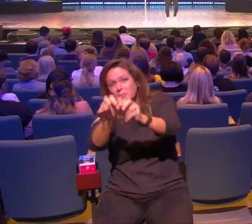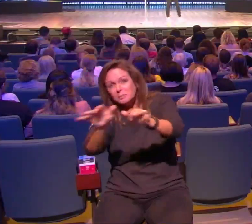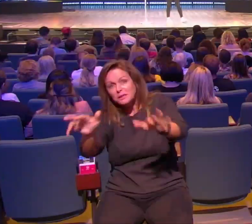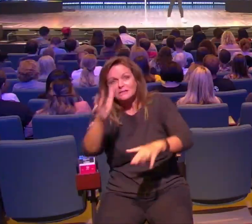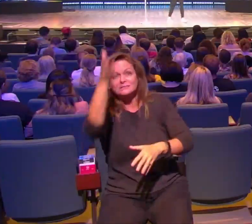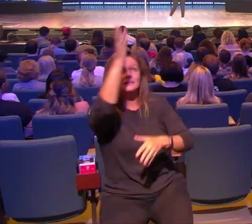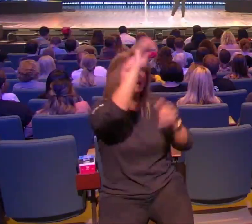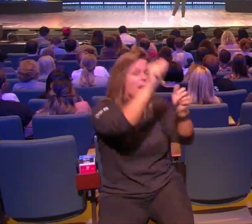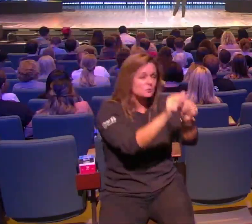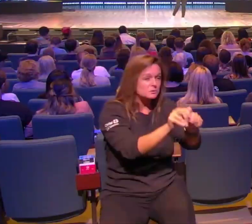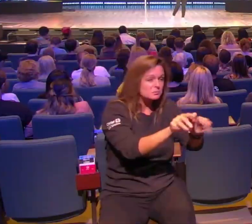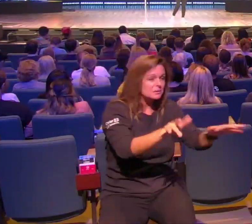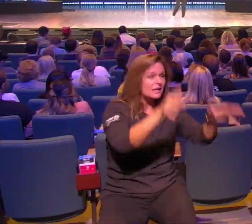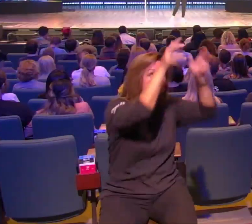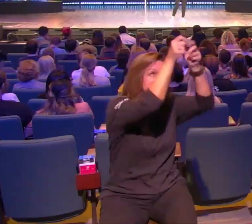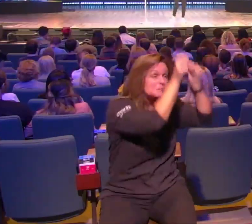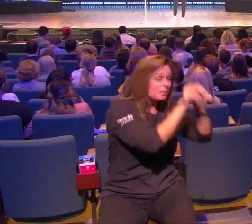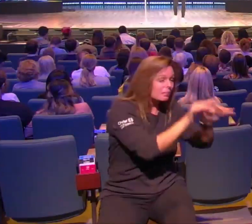want you to know about